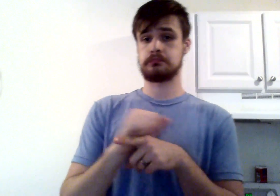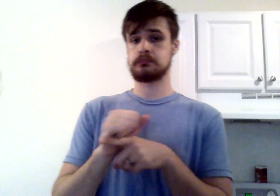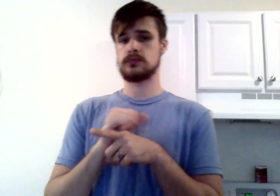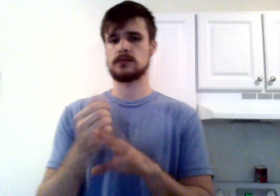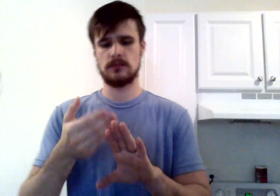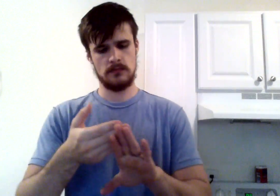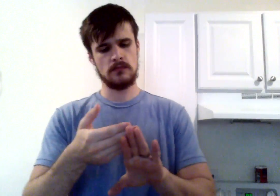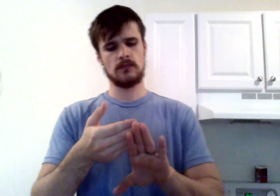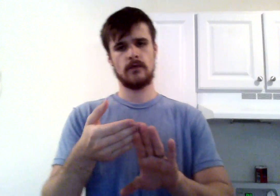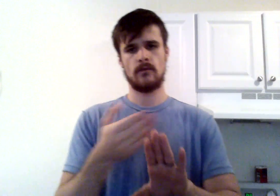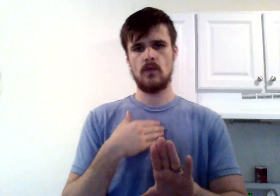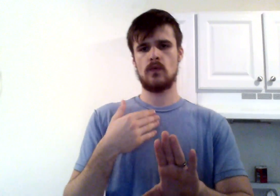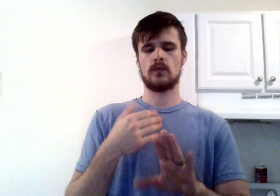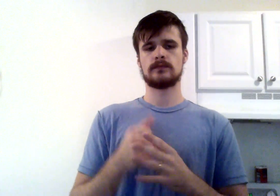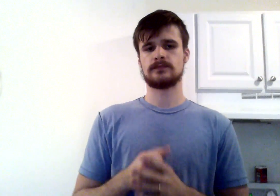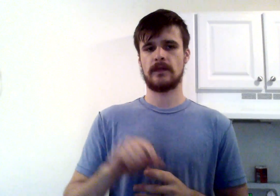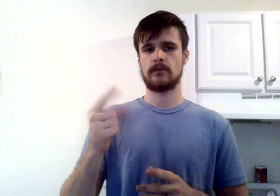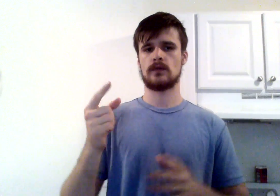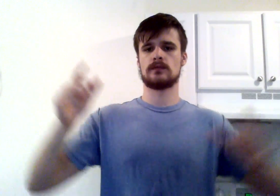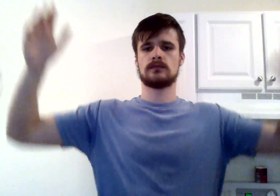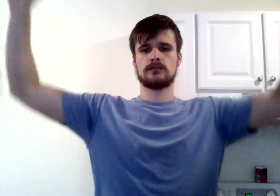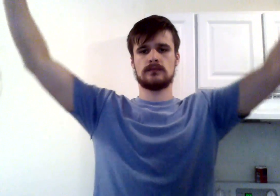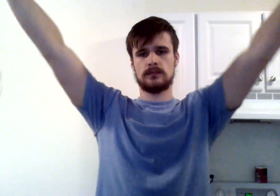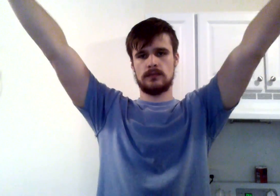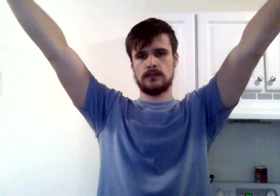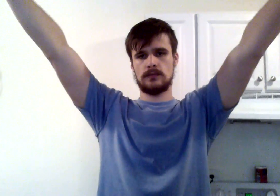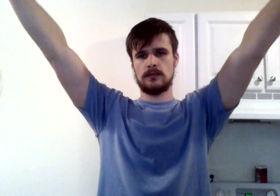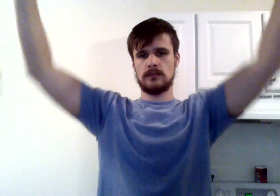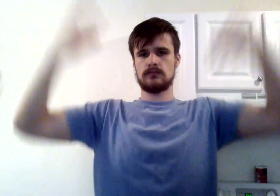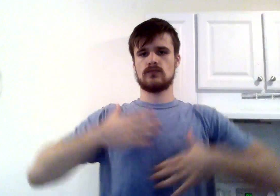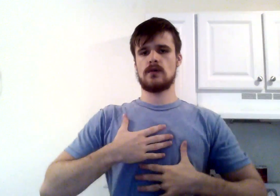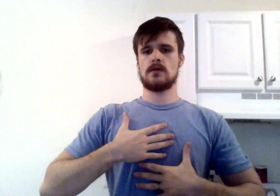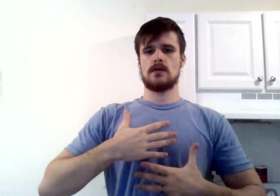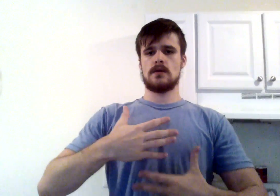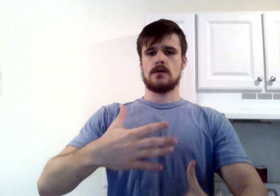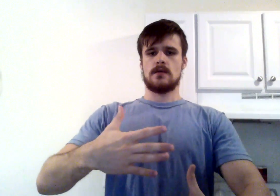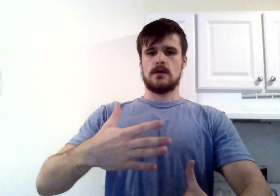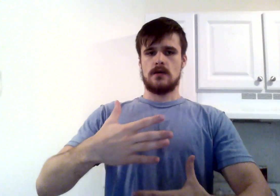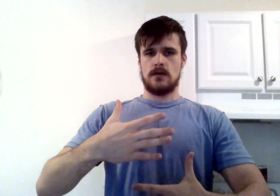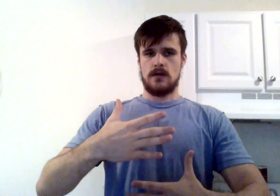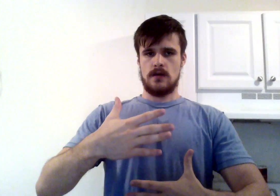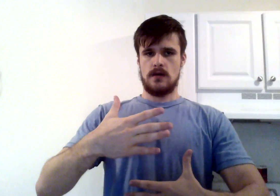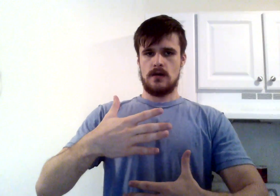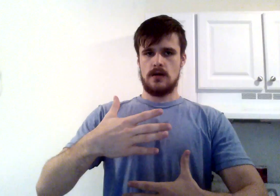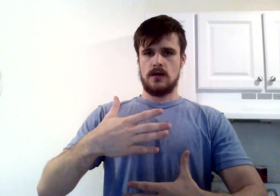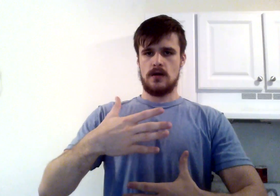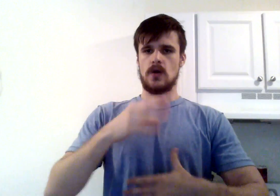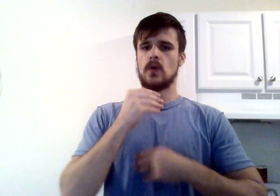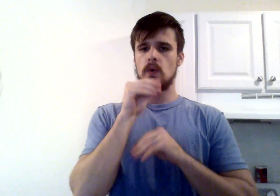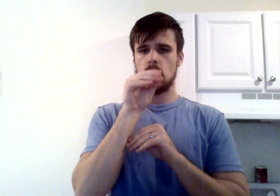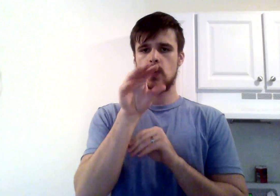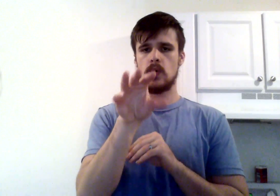these. First, arms up, deep breath in, and sigh out, like that. One more